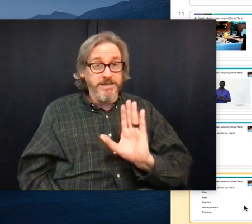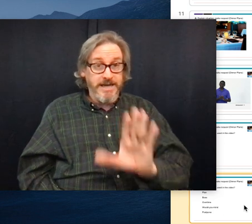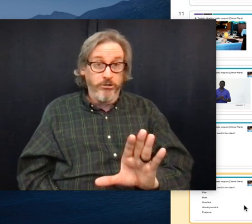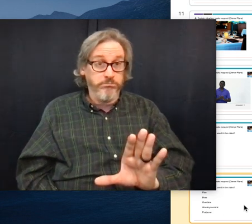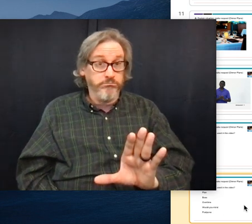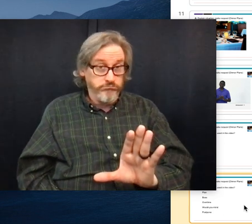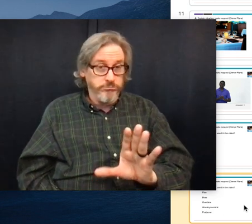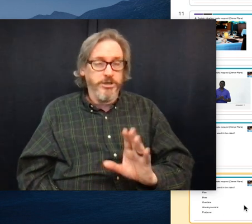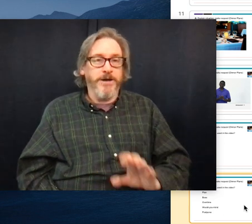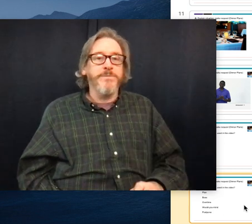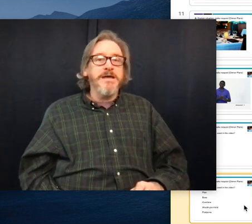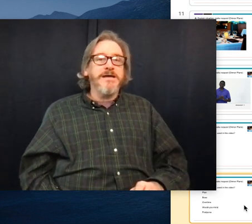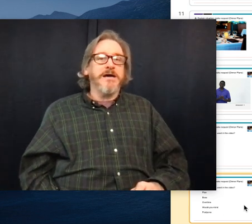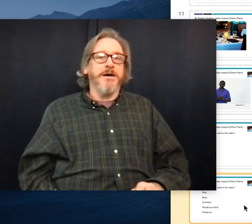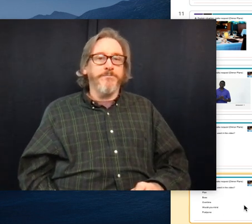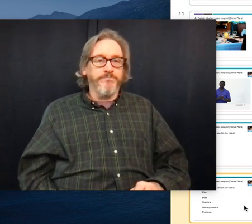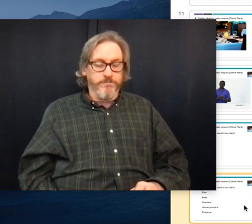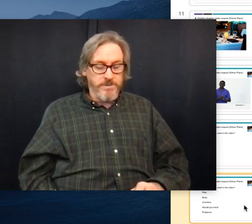push it later. Okay.